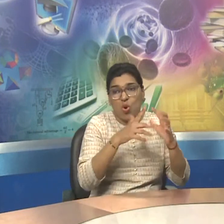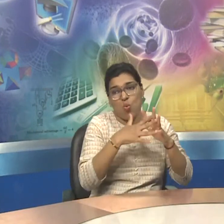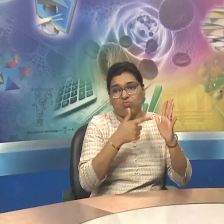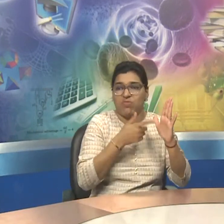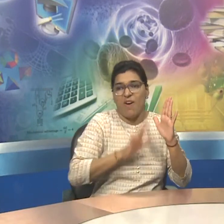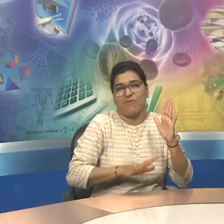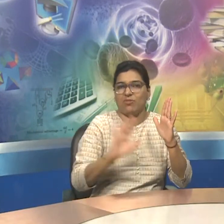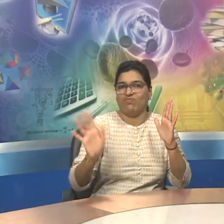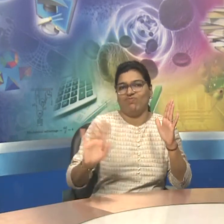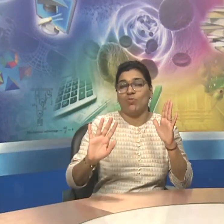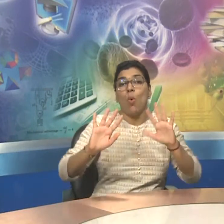judiciary,